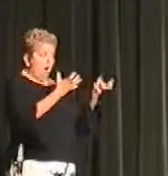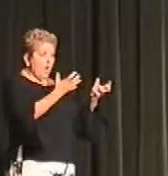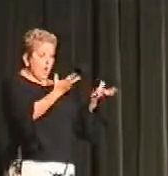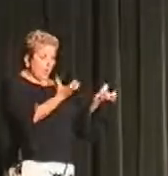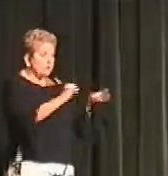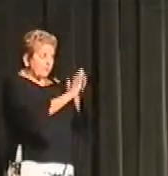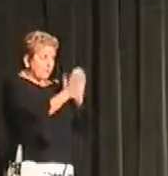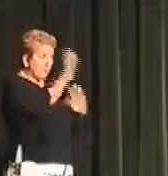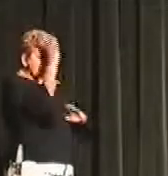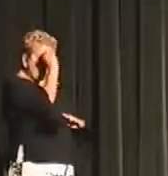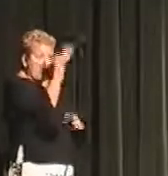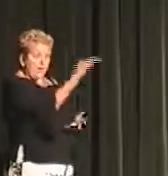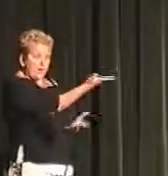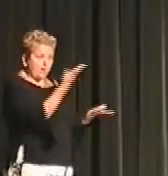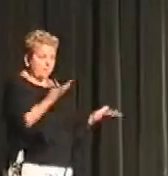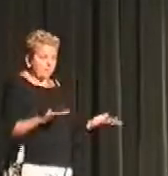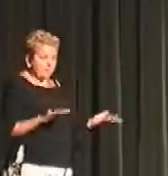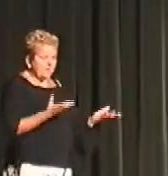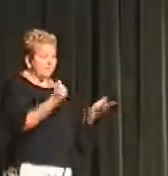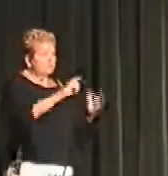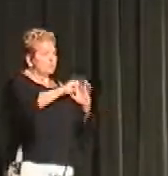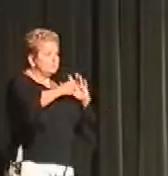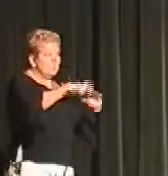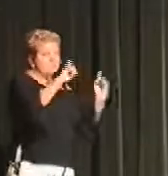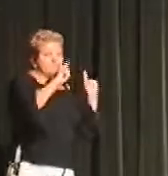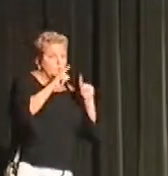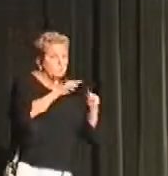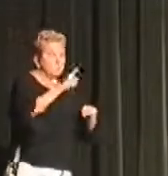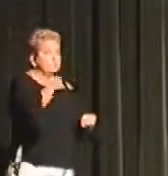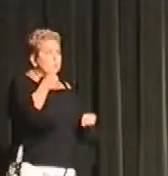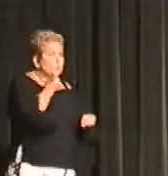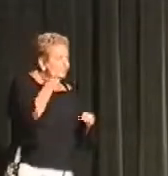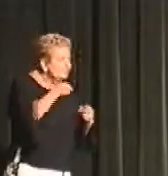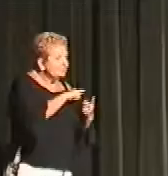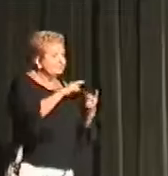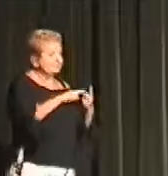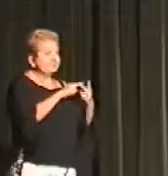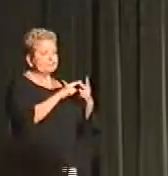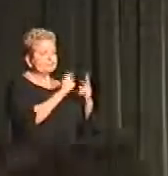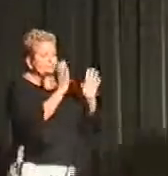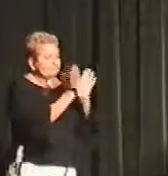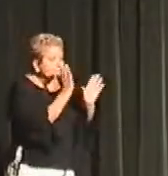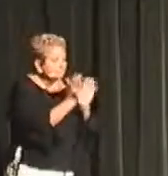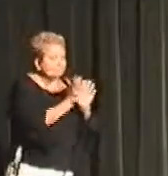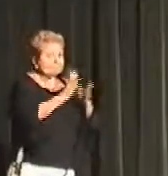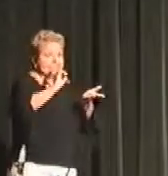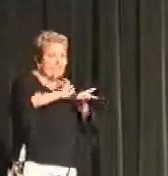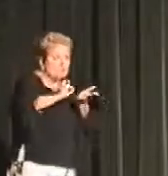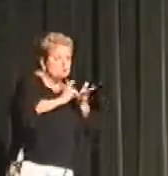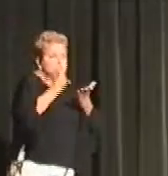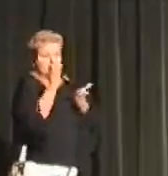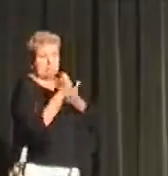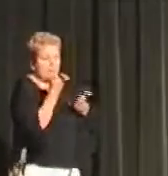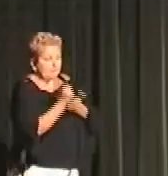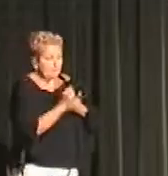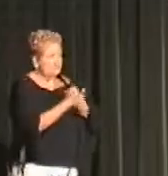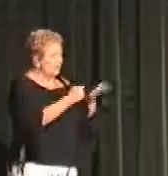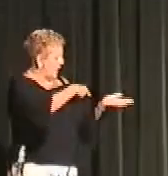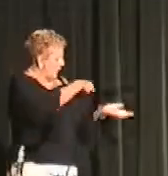priests, and then later to psychologists and even psychiatrists, you know, between the cutting the wrists and the overdosing on the